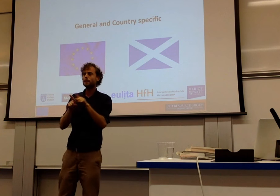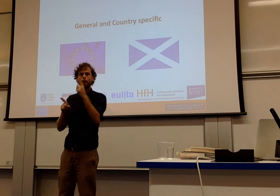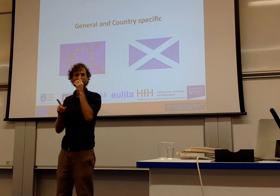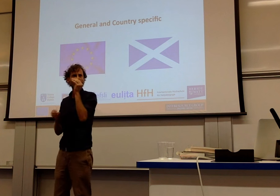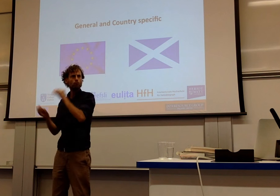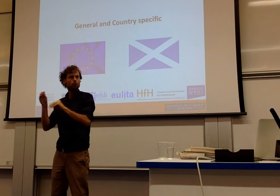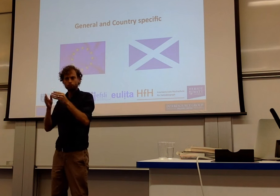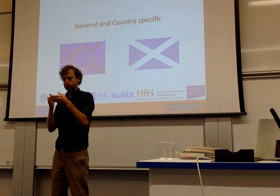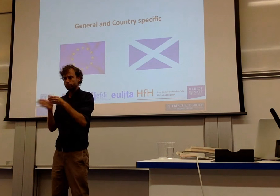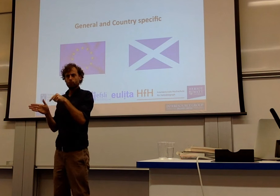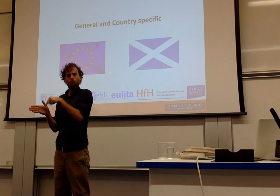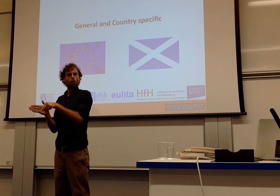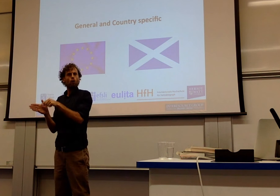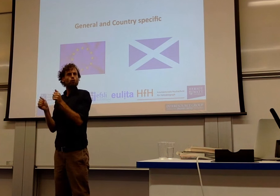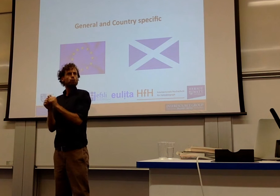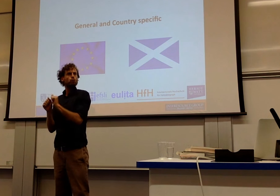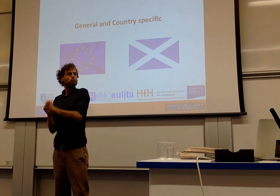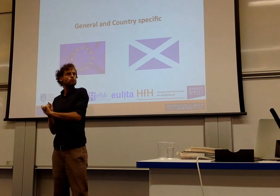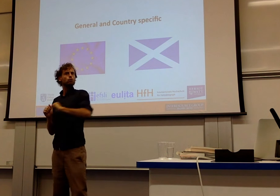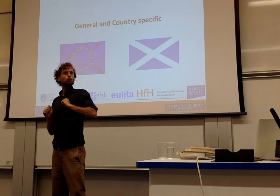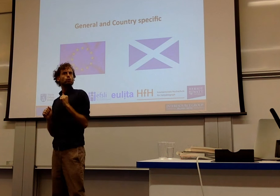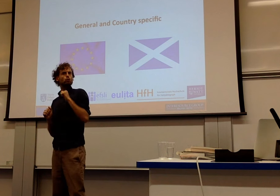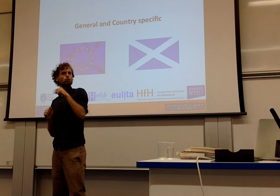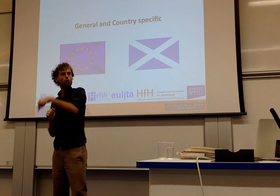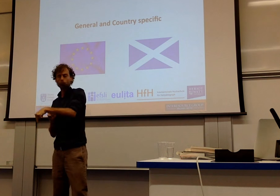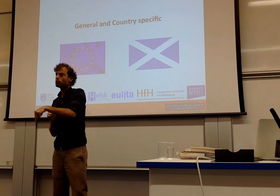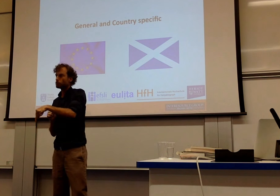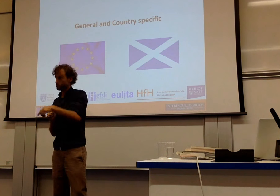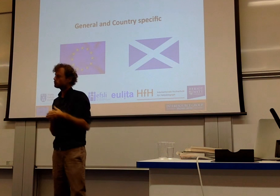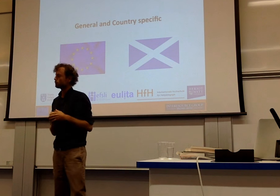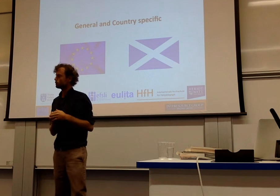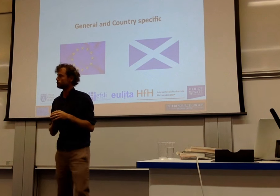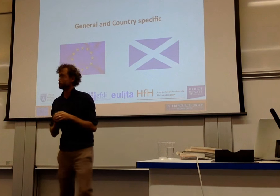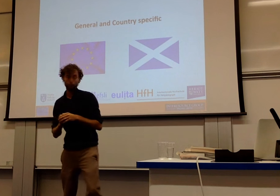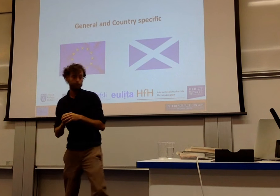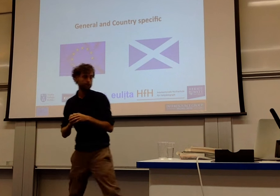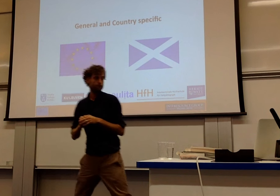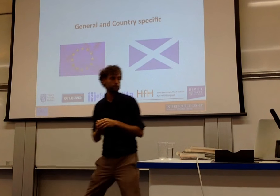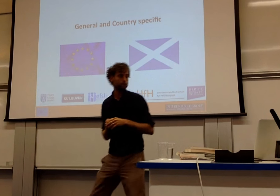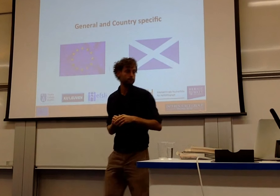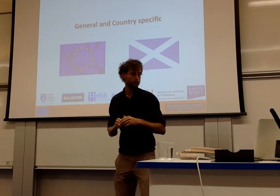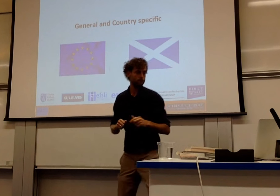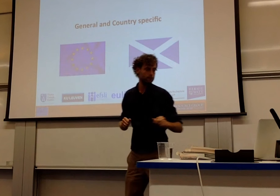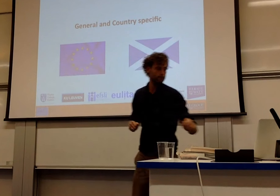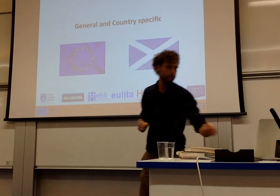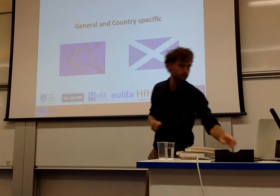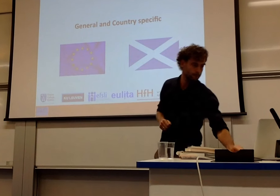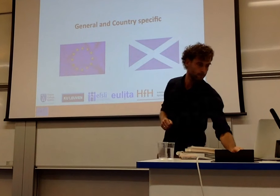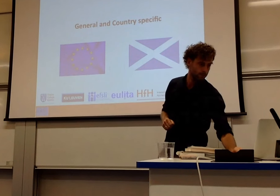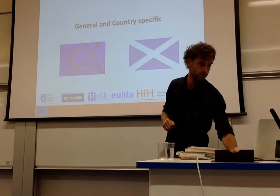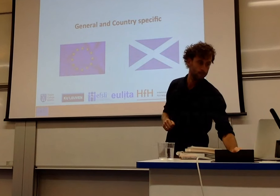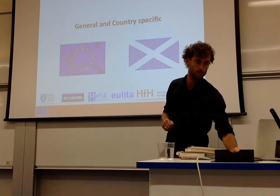create resources that are appropriate to the whole of Europe, but then adaptable to each national